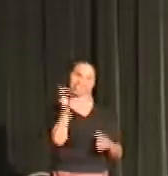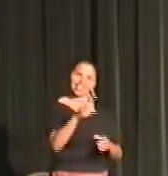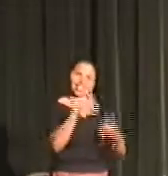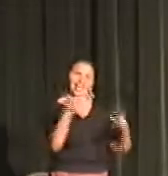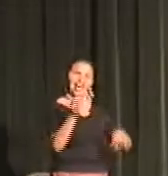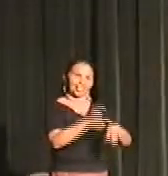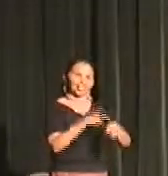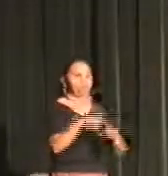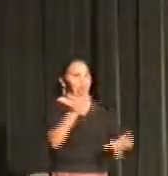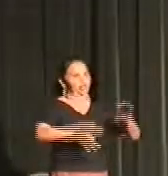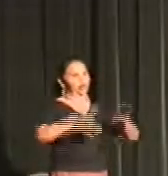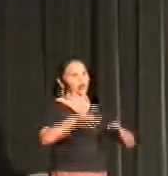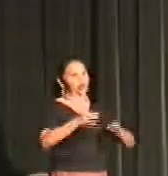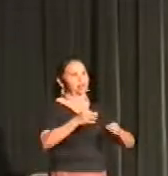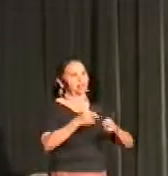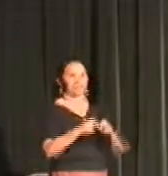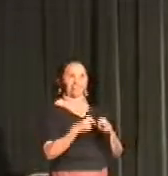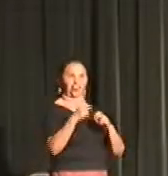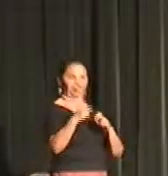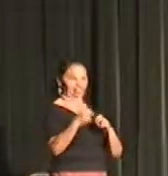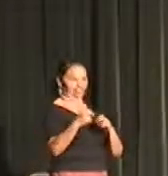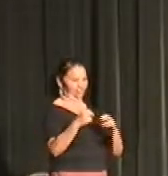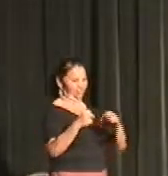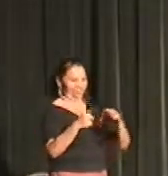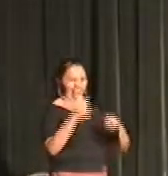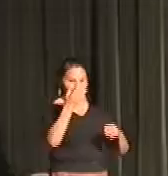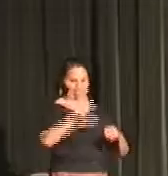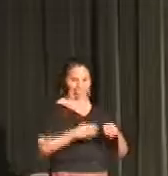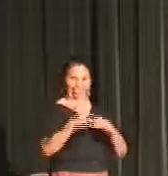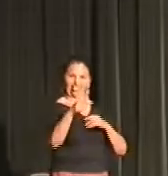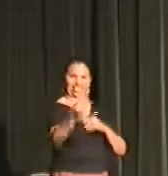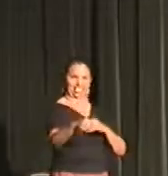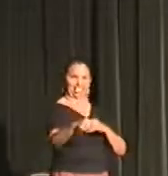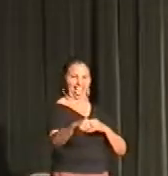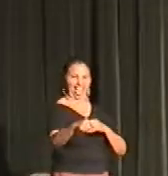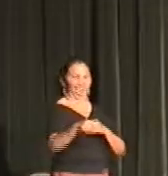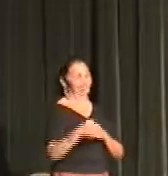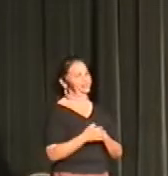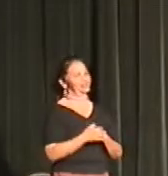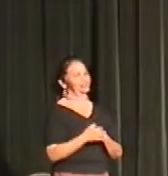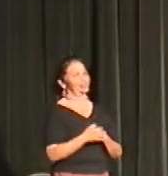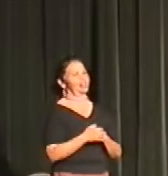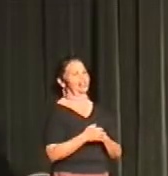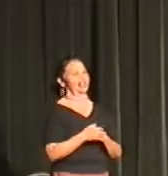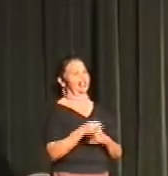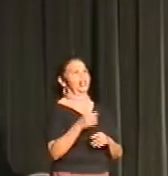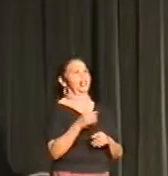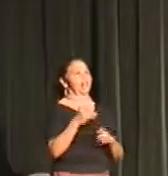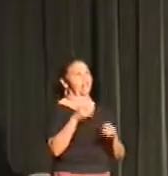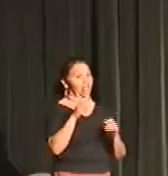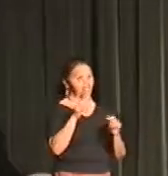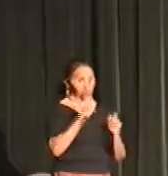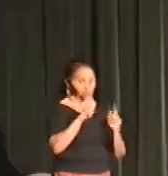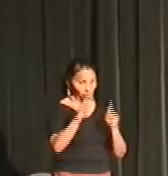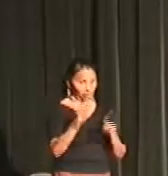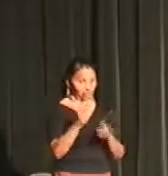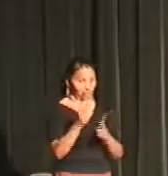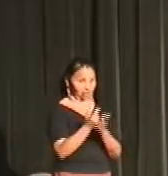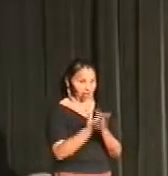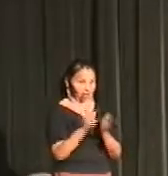but never on that side of the table. And I was able to go on to law school and show up and try and put these principles in